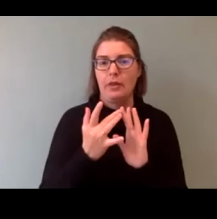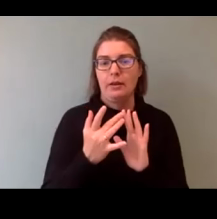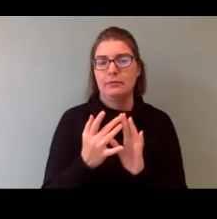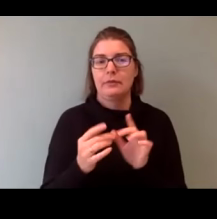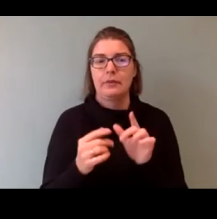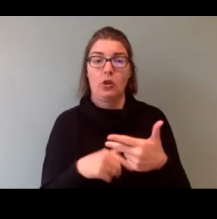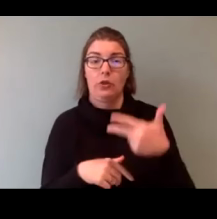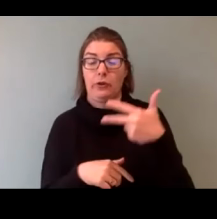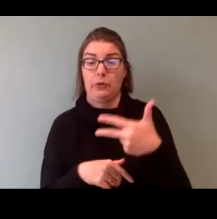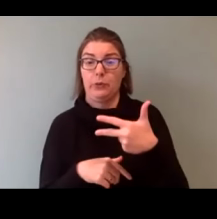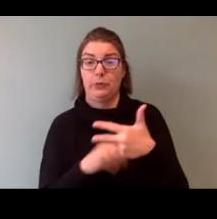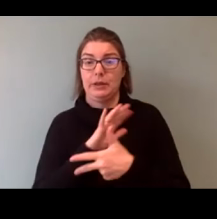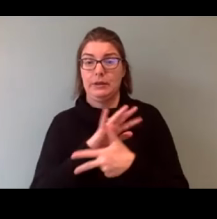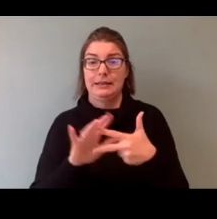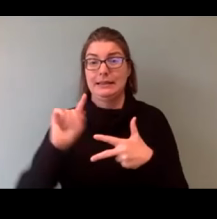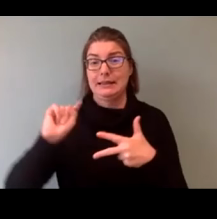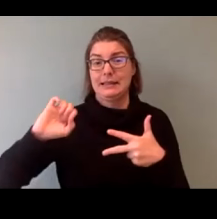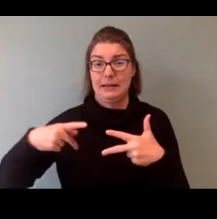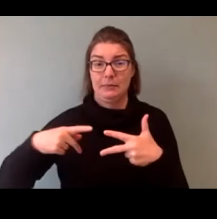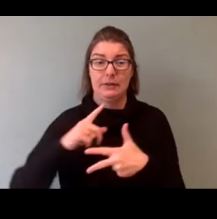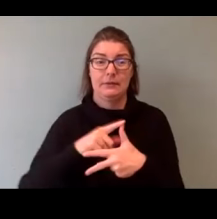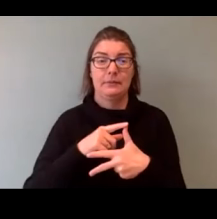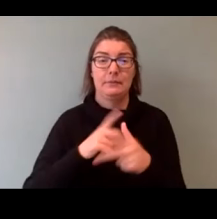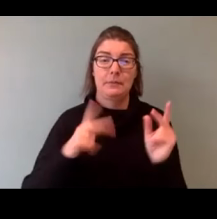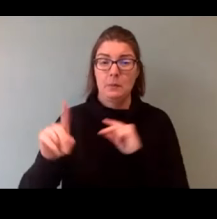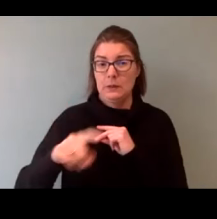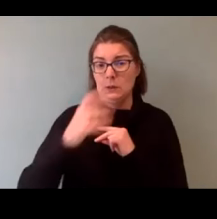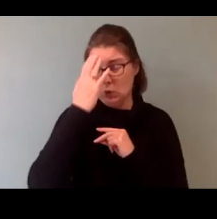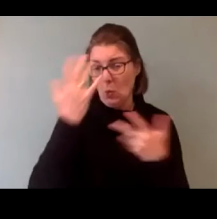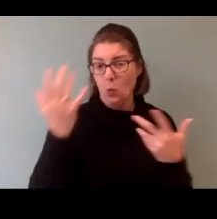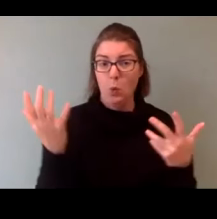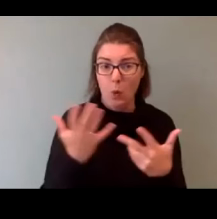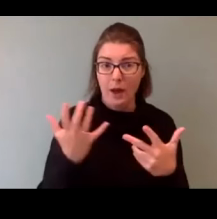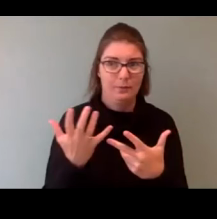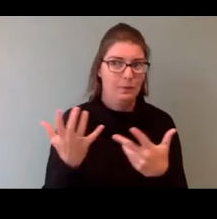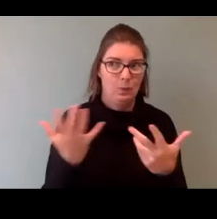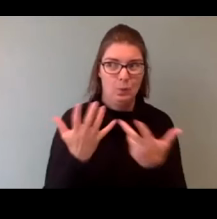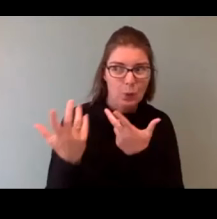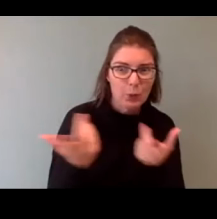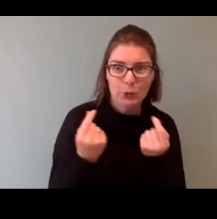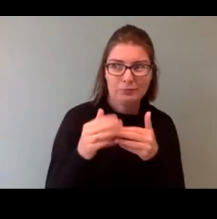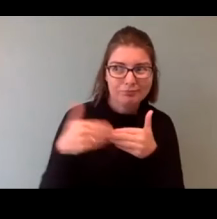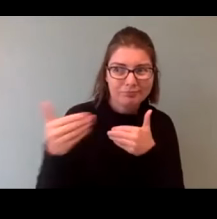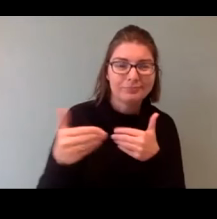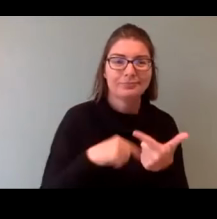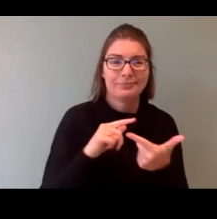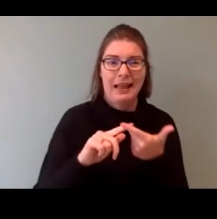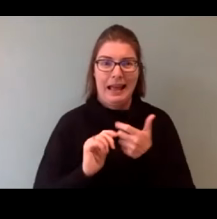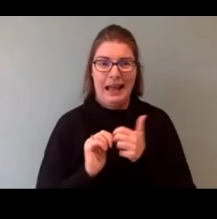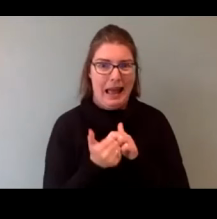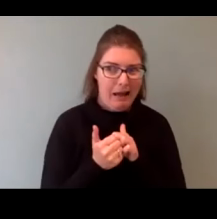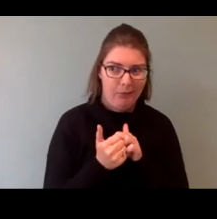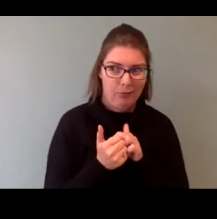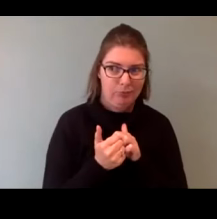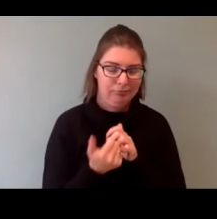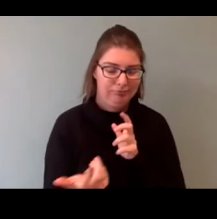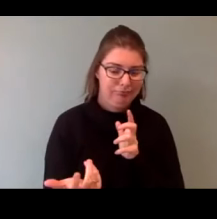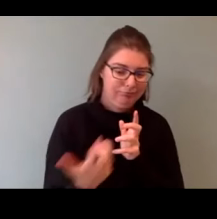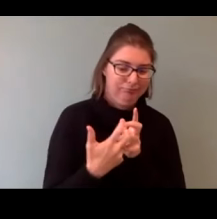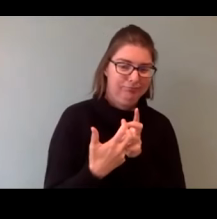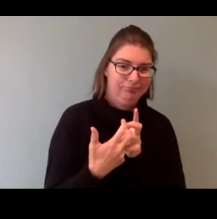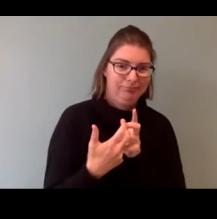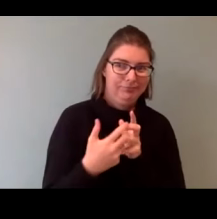three tips, which is people need to know the what, like what are we about to do, the how, sort of how does this fit